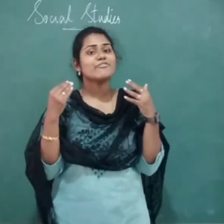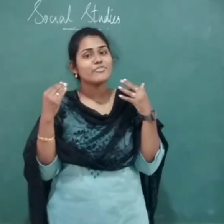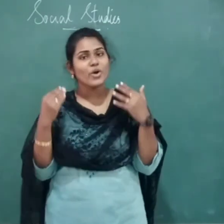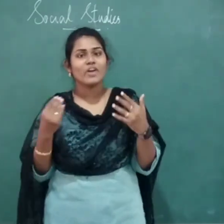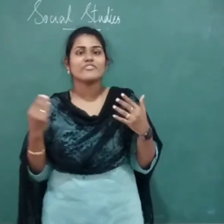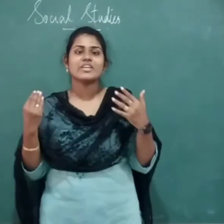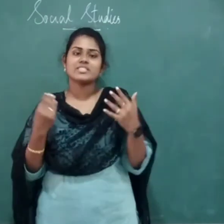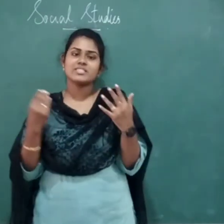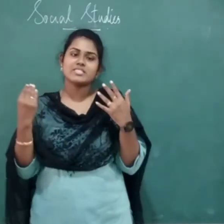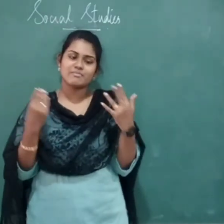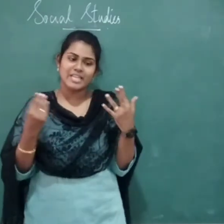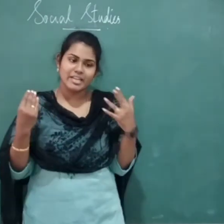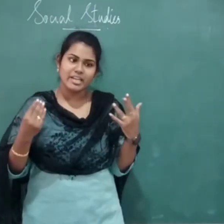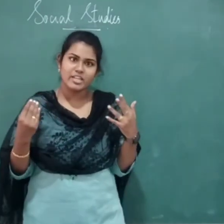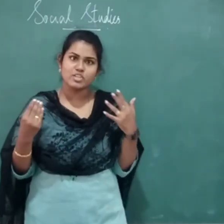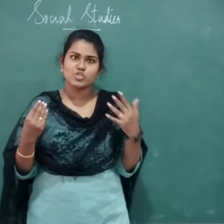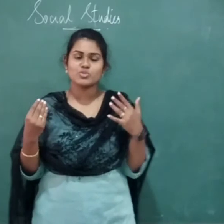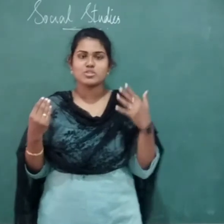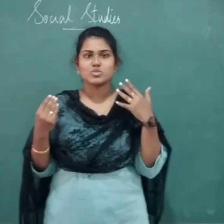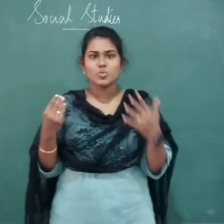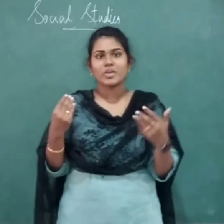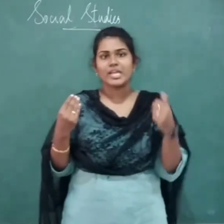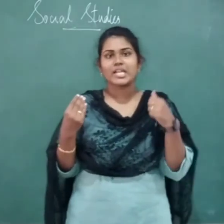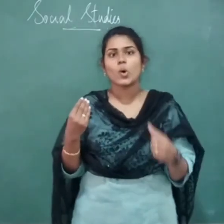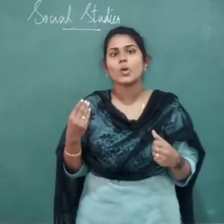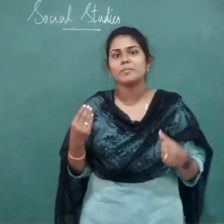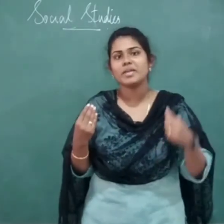you are facing some technical issues in Zoom, you can call me